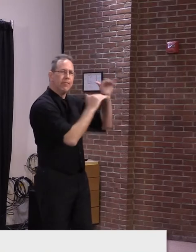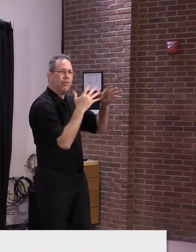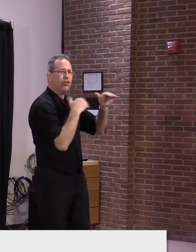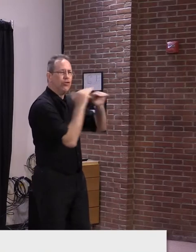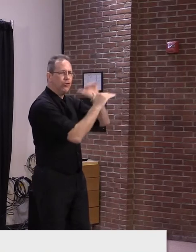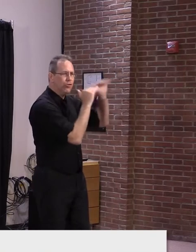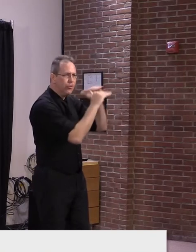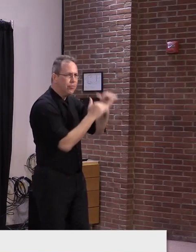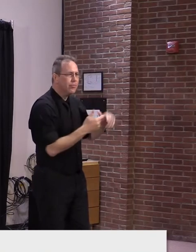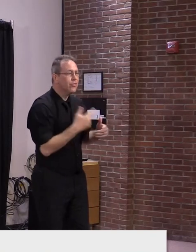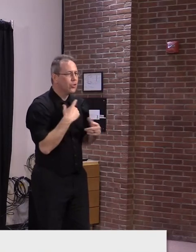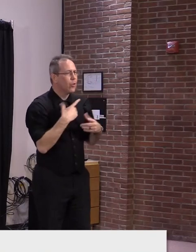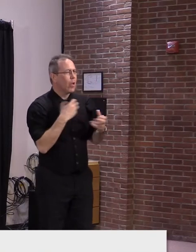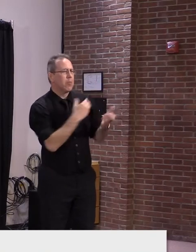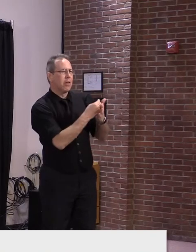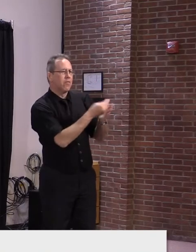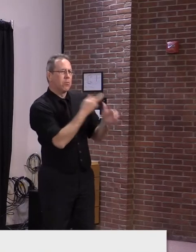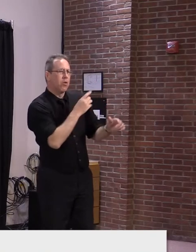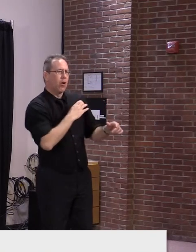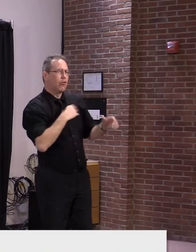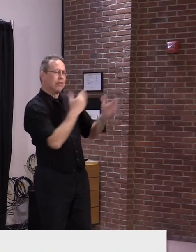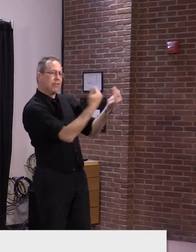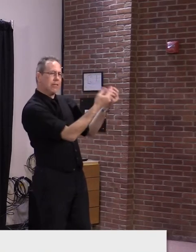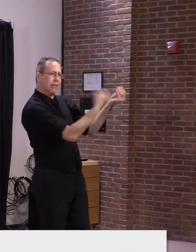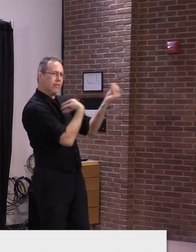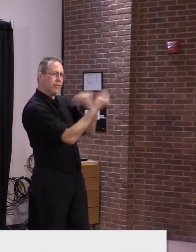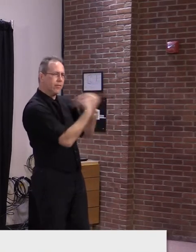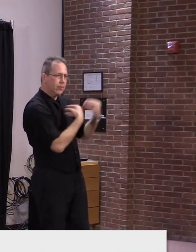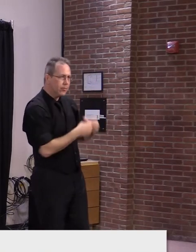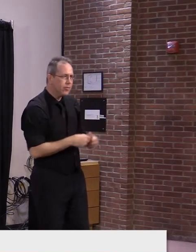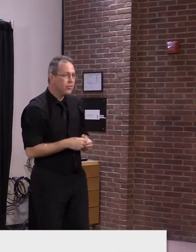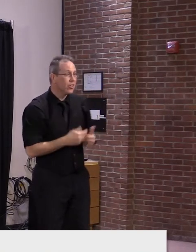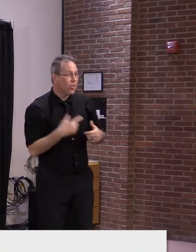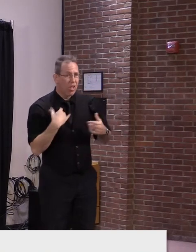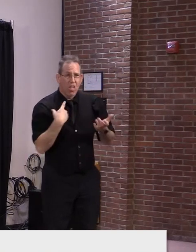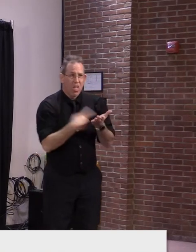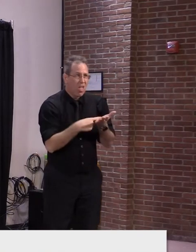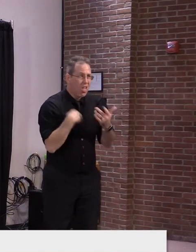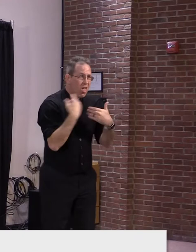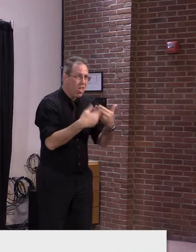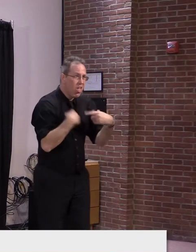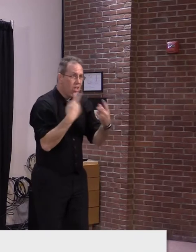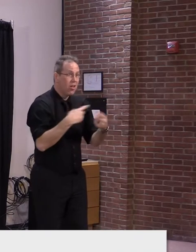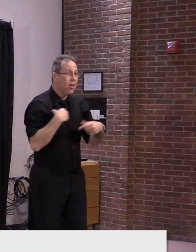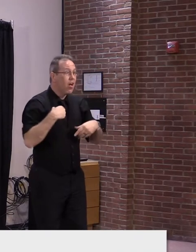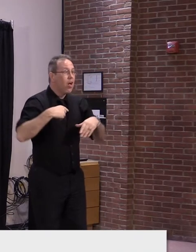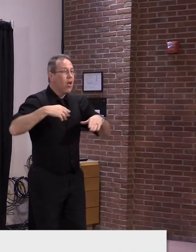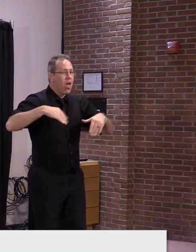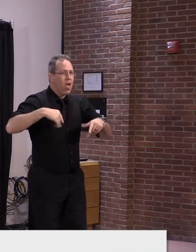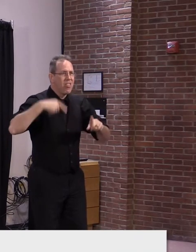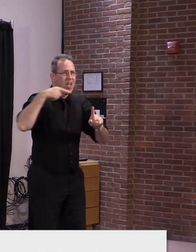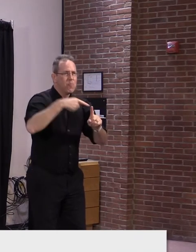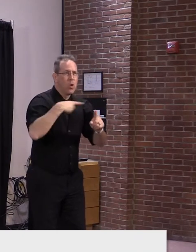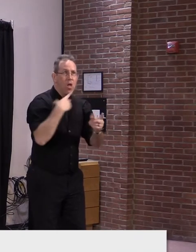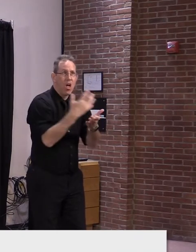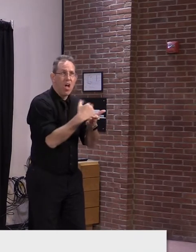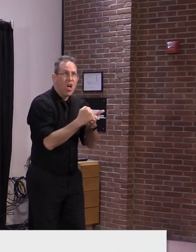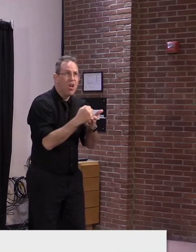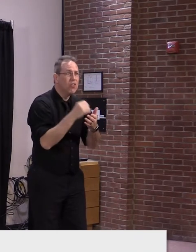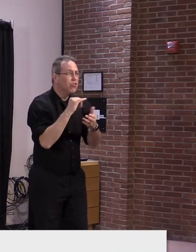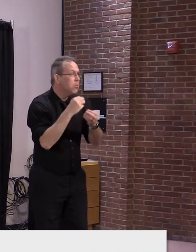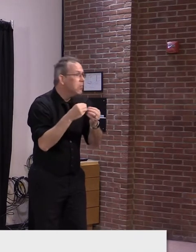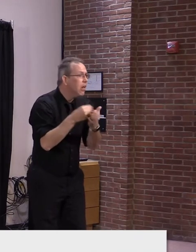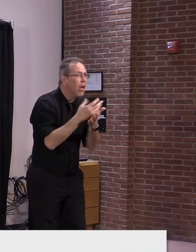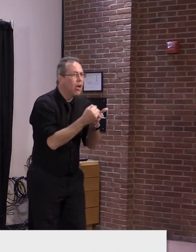that's we're going to continue to hear. I don't think it's run out yet. But they want to make sure that they catch